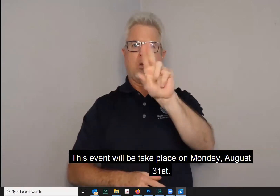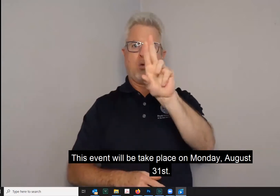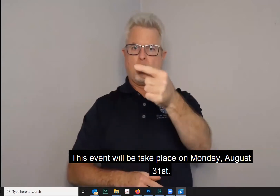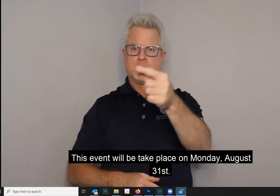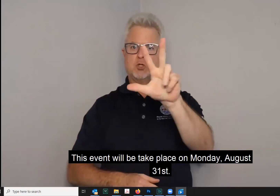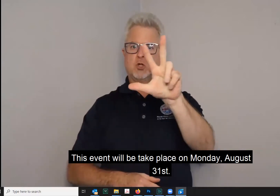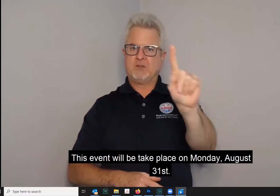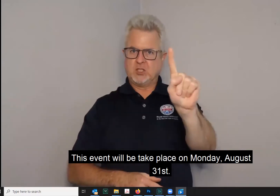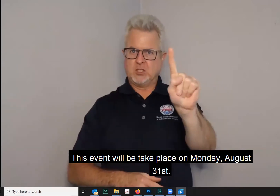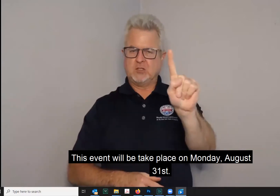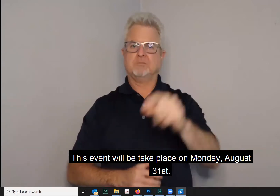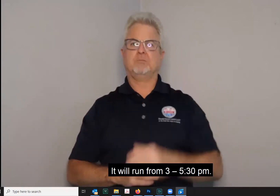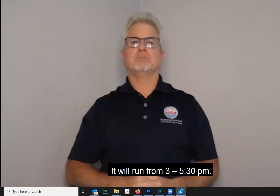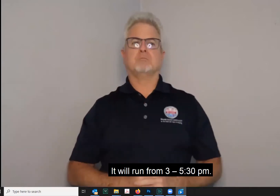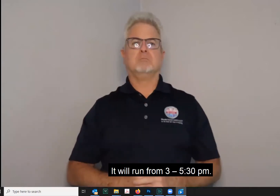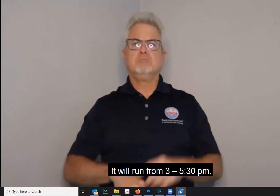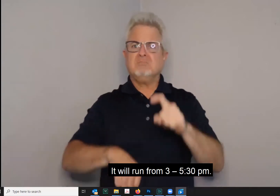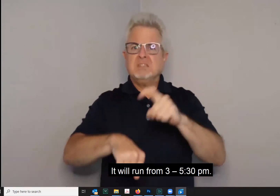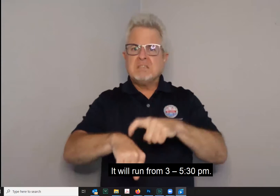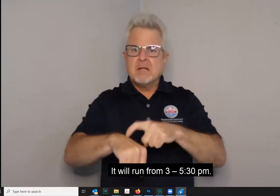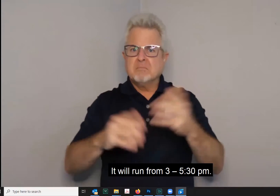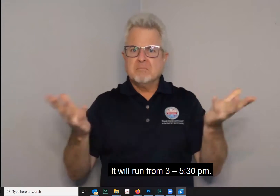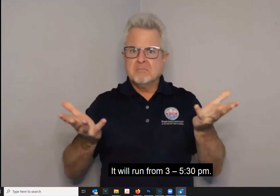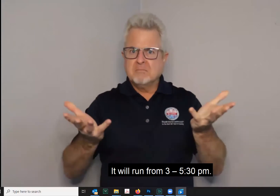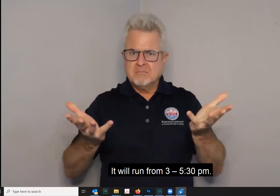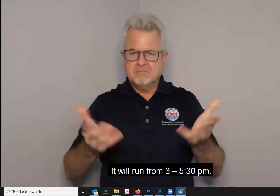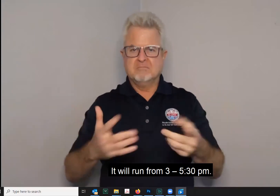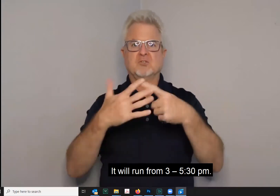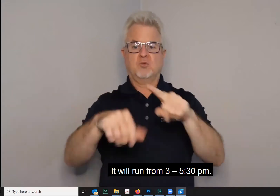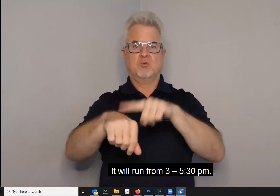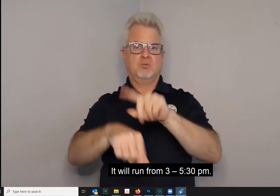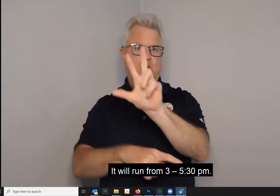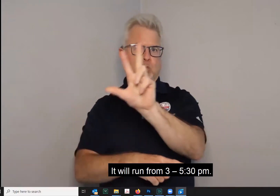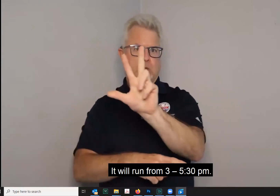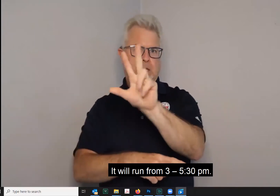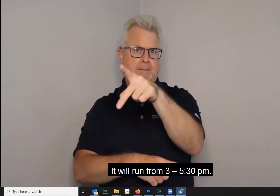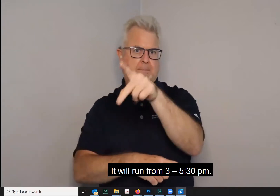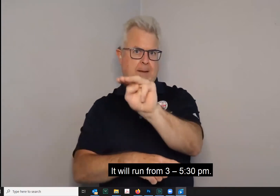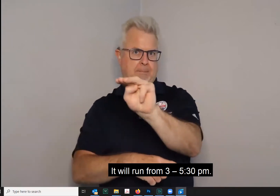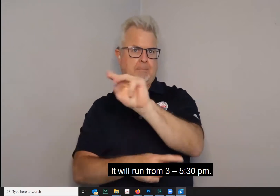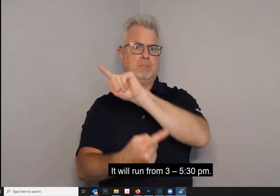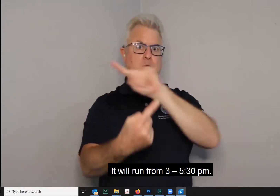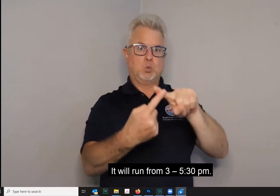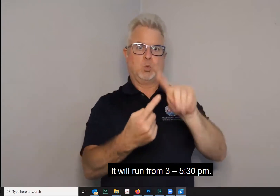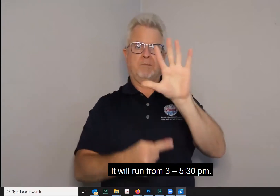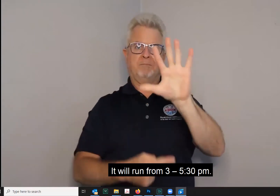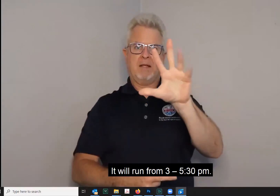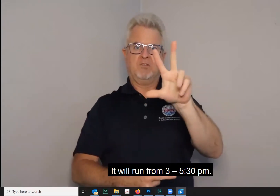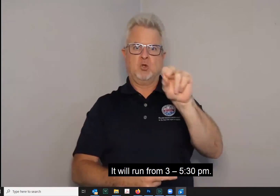will take place on Monday, August 31st. It will run from 3 to